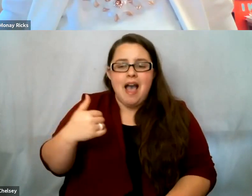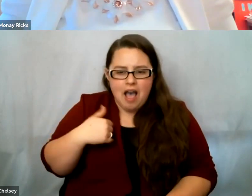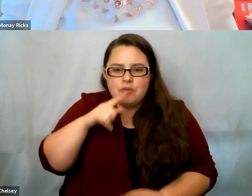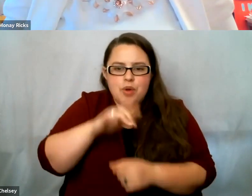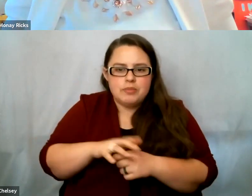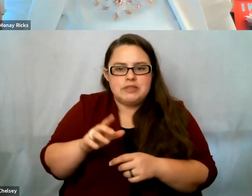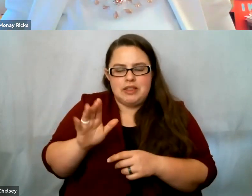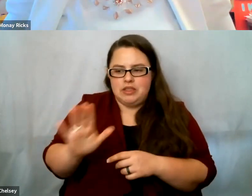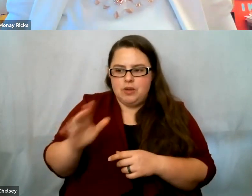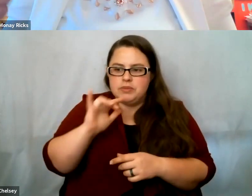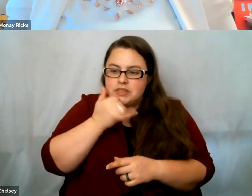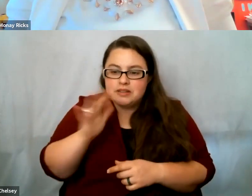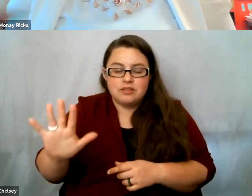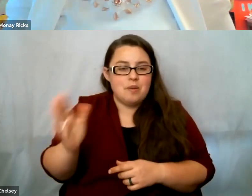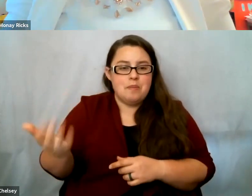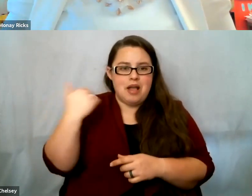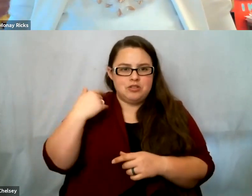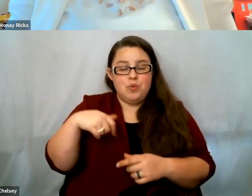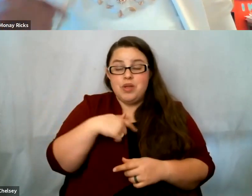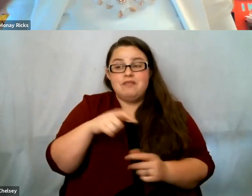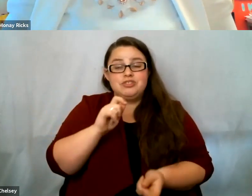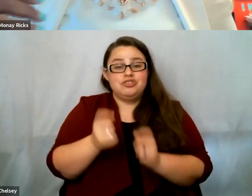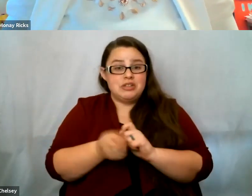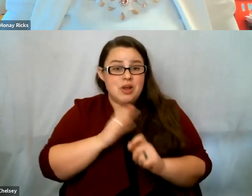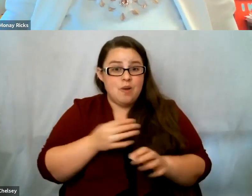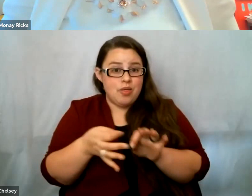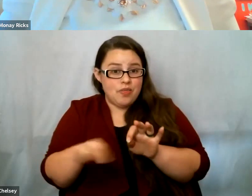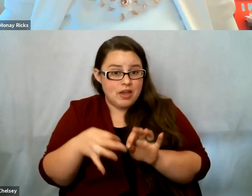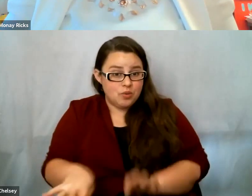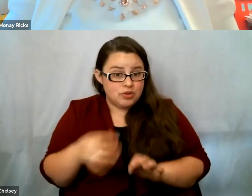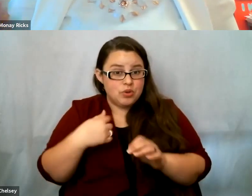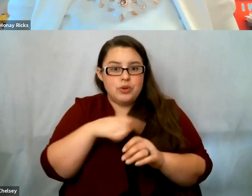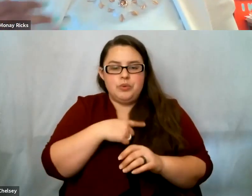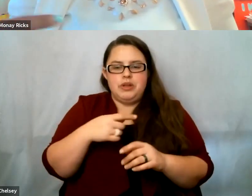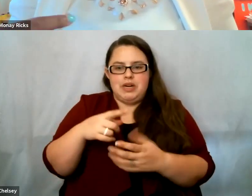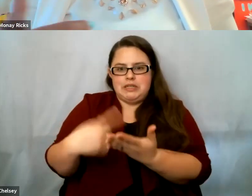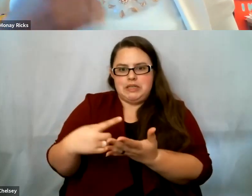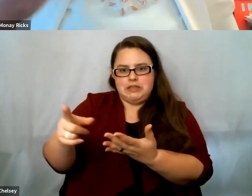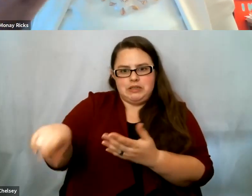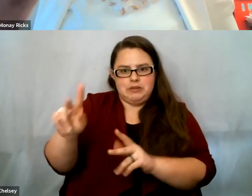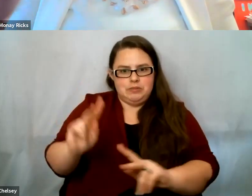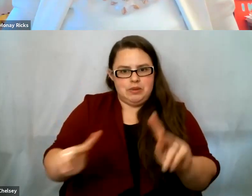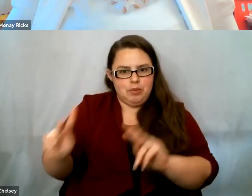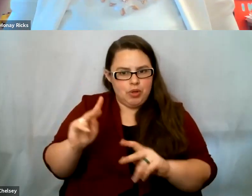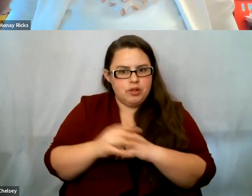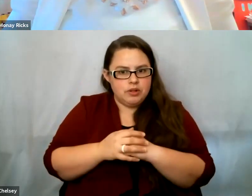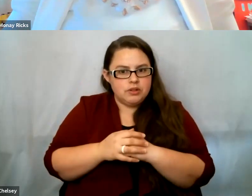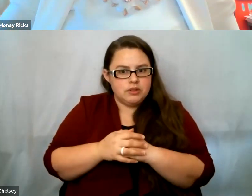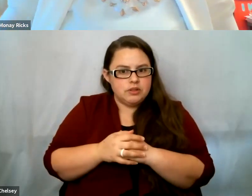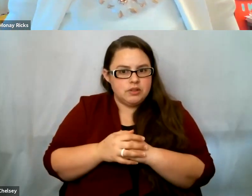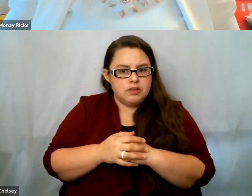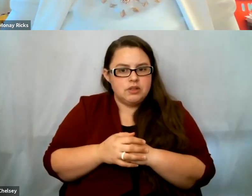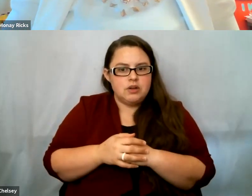to also begin to change our language when we are talking about these individuals, so